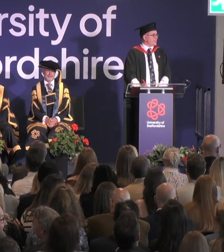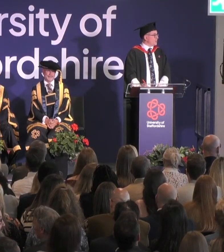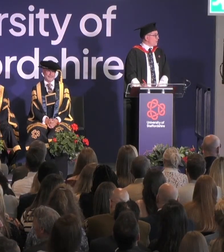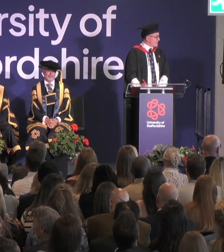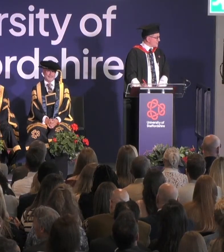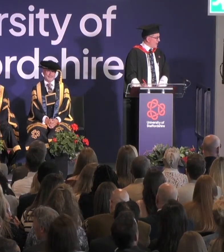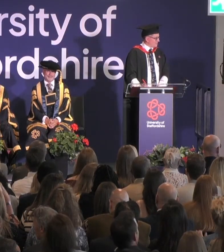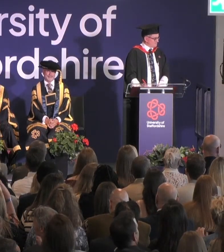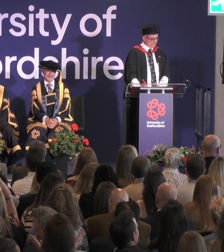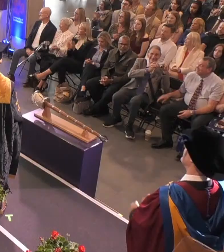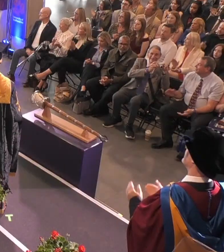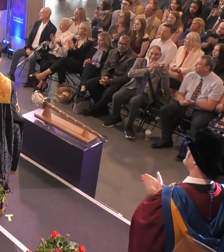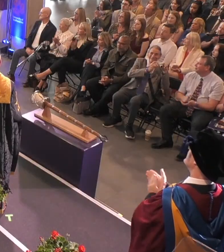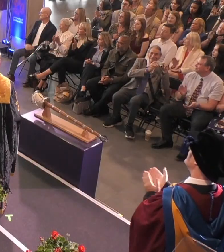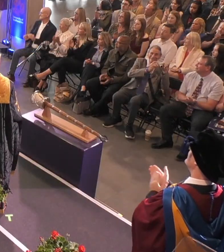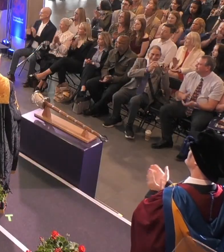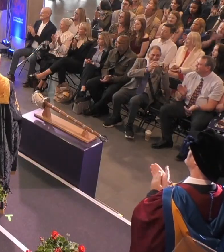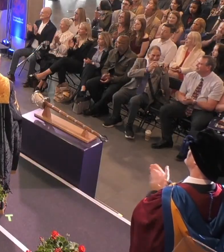Nina Gratan.